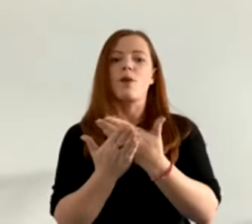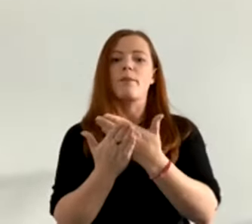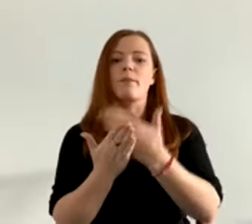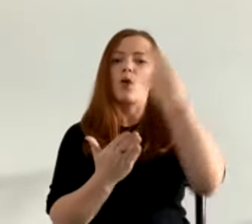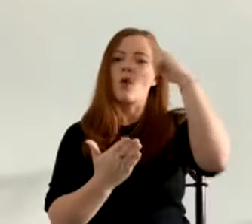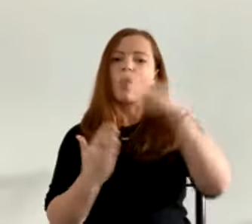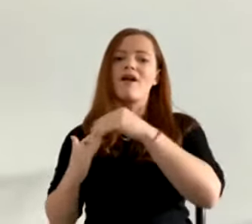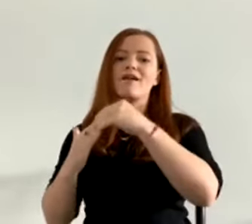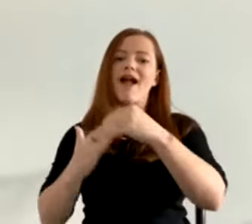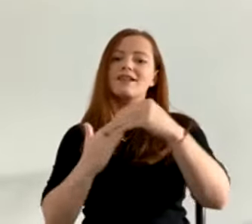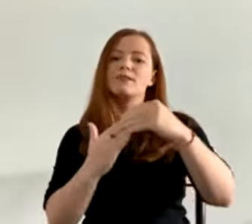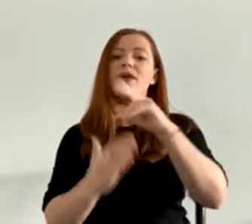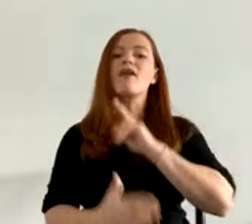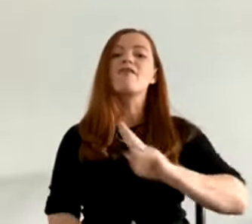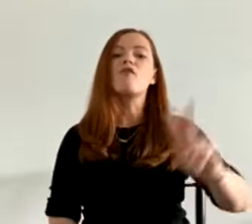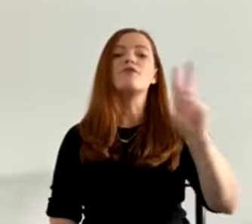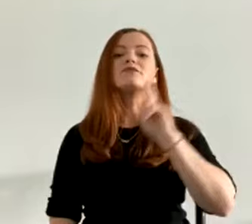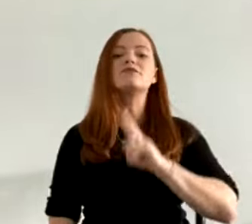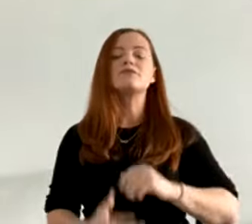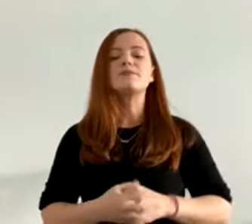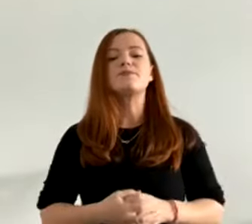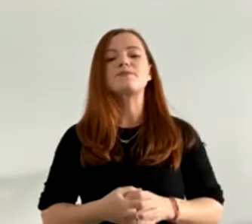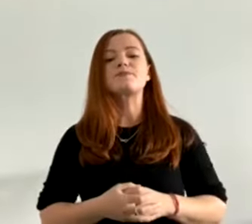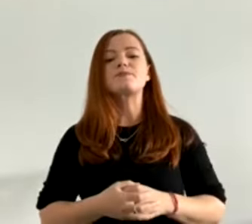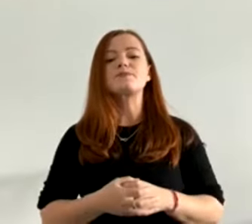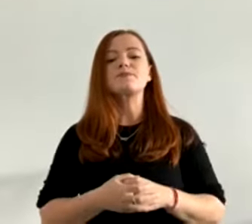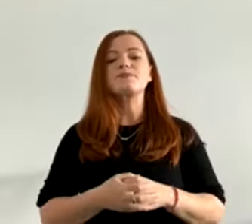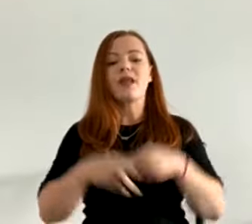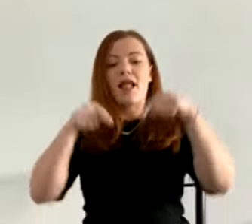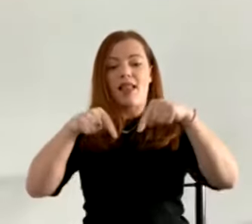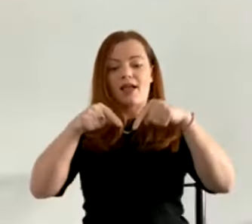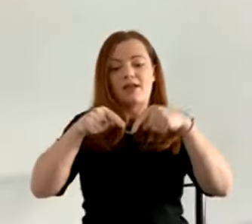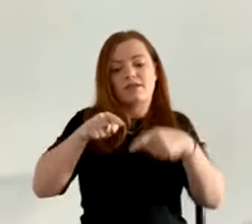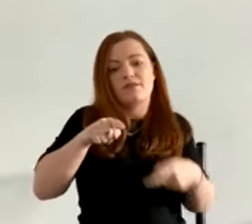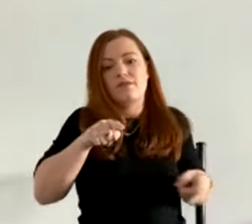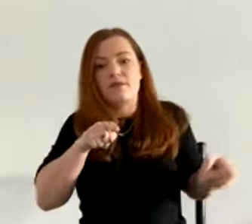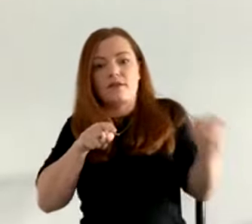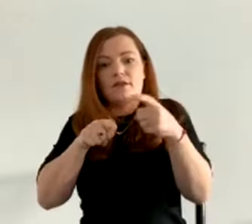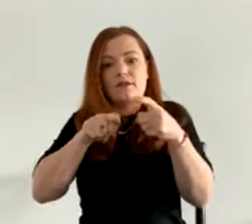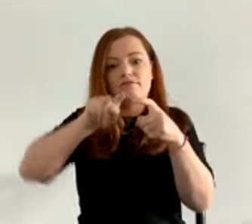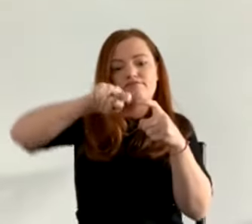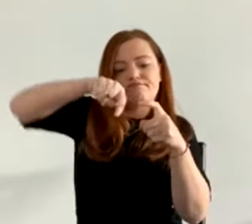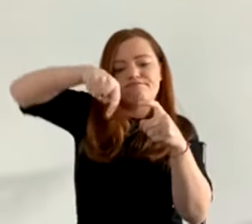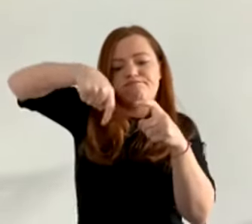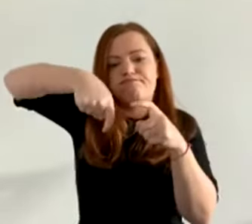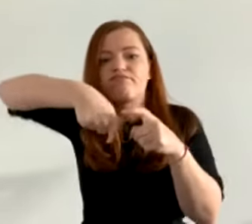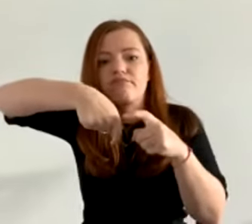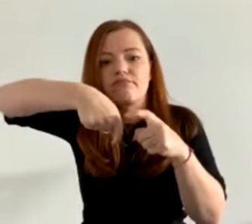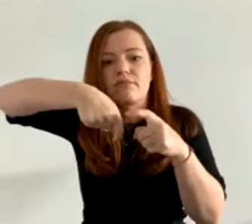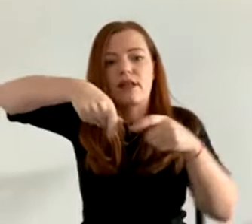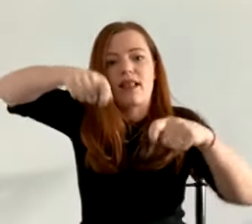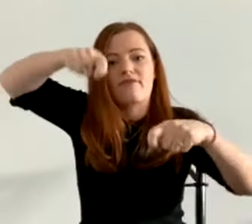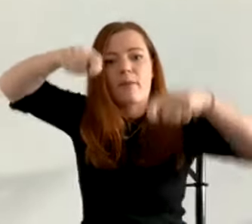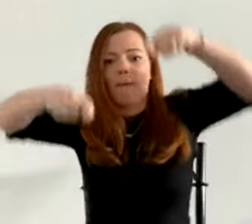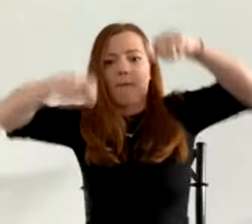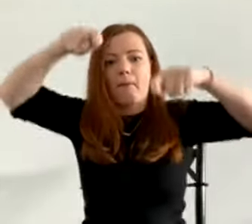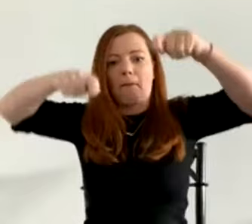Voice. I fold my legs into a pigeon, lift them like a marionettist into a happy